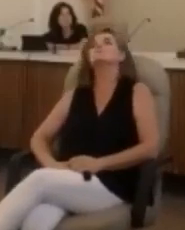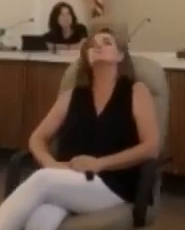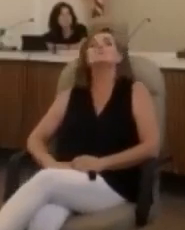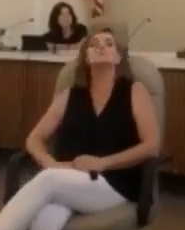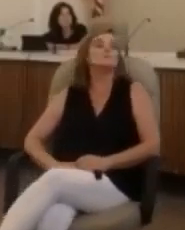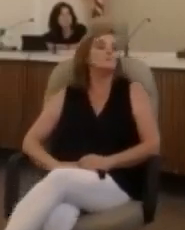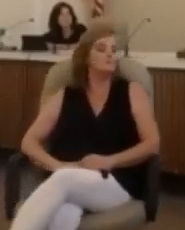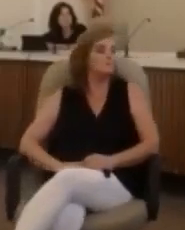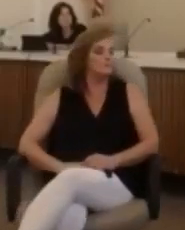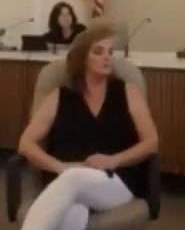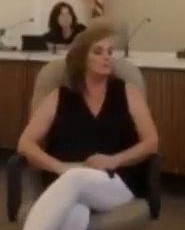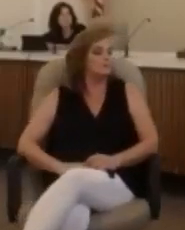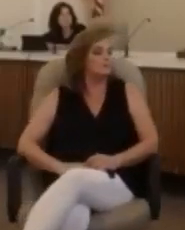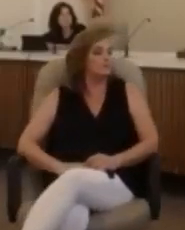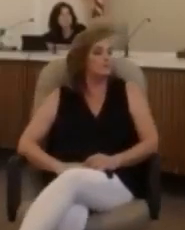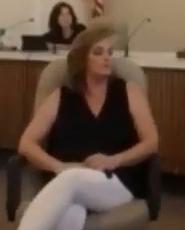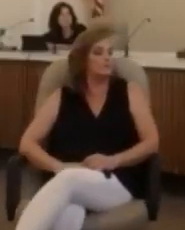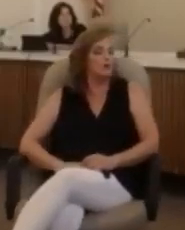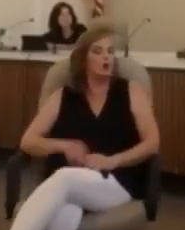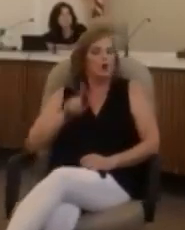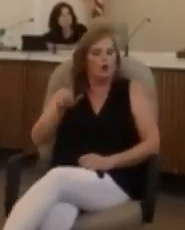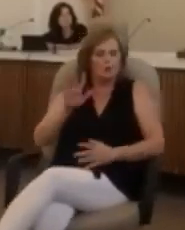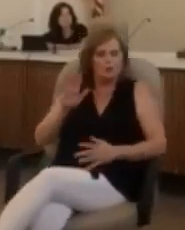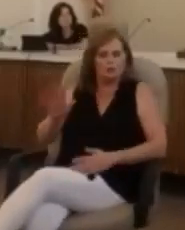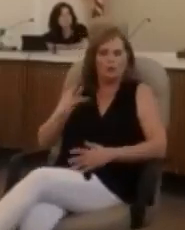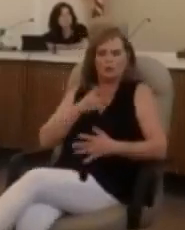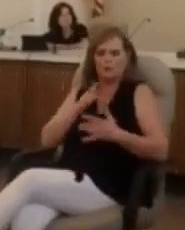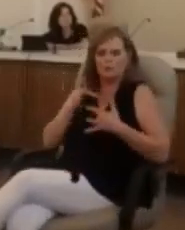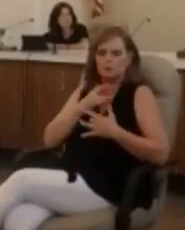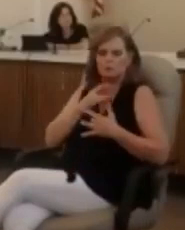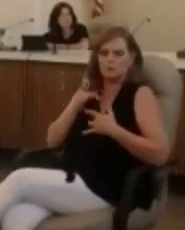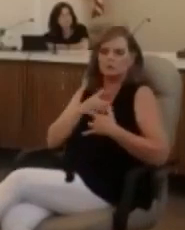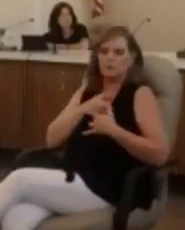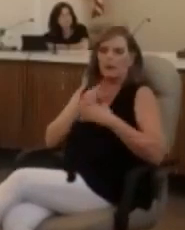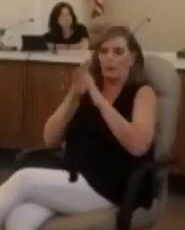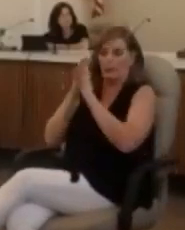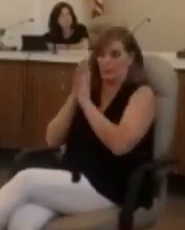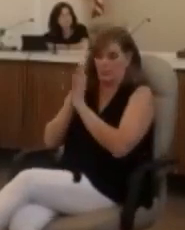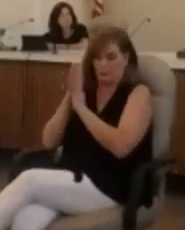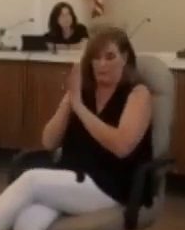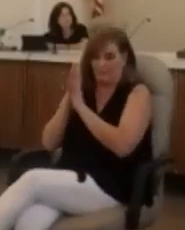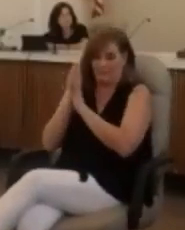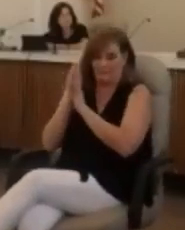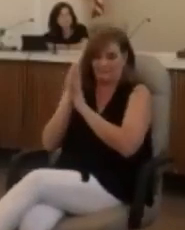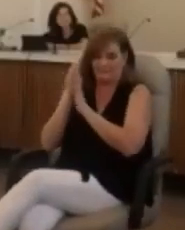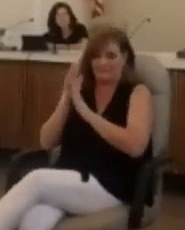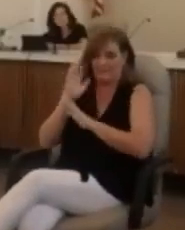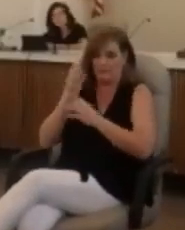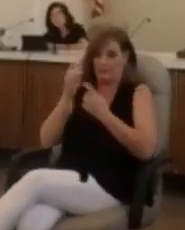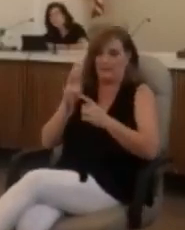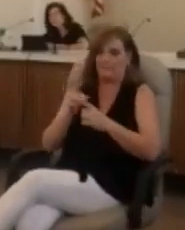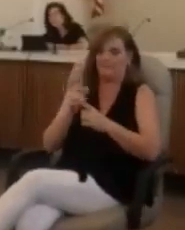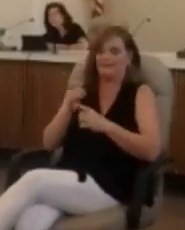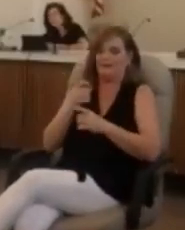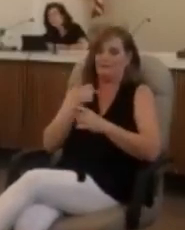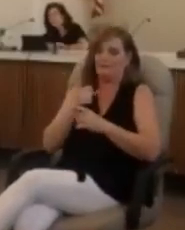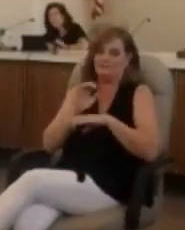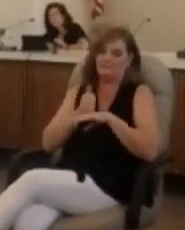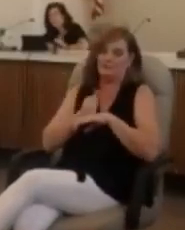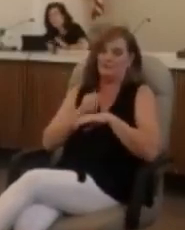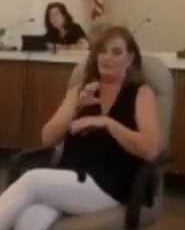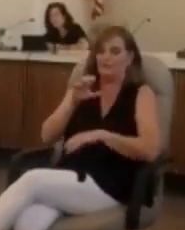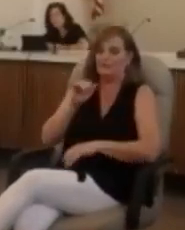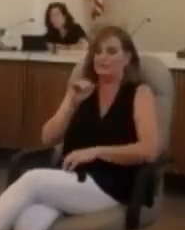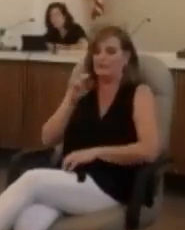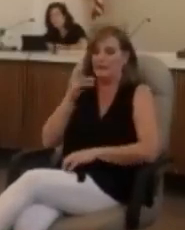of your worries about the traffic potentially generated from a cabin. You could just talk to that. It's